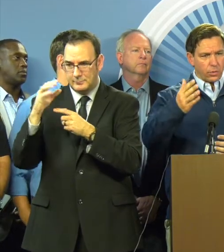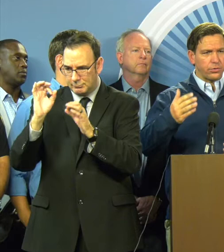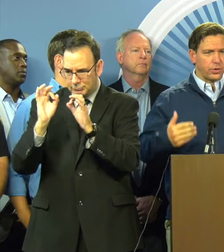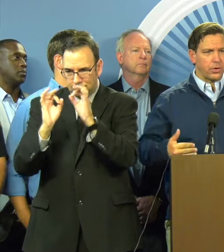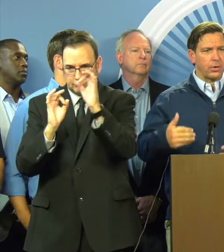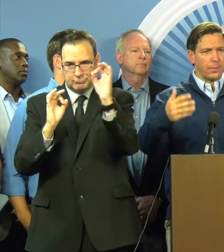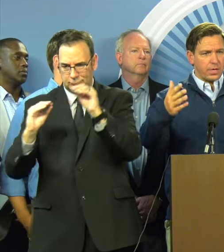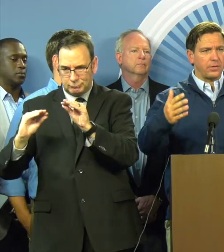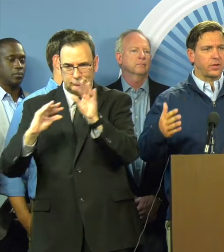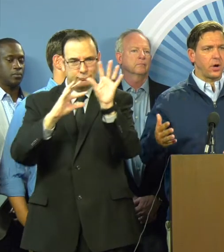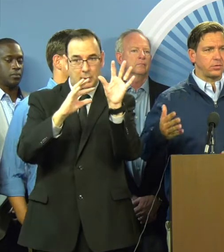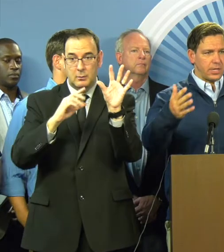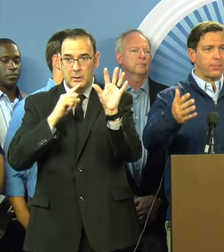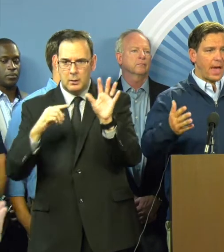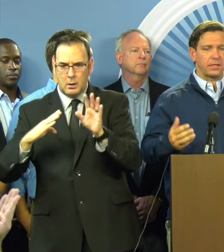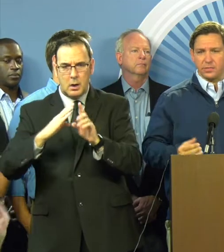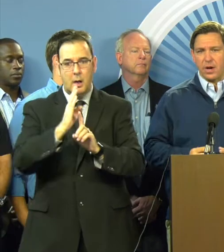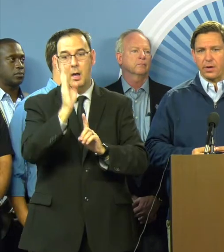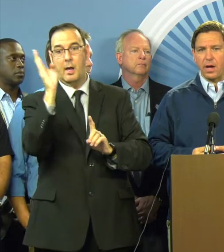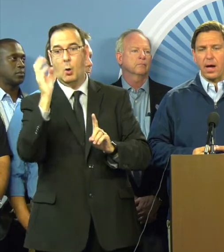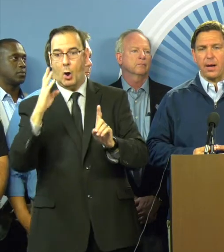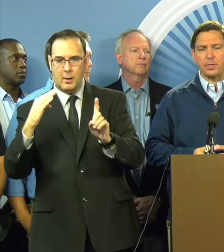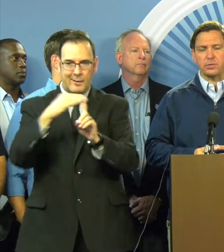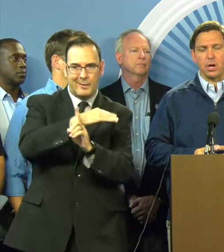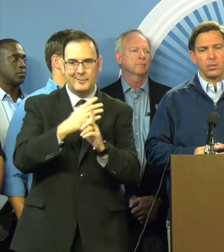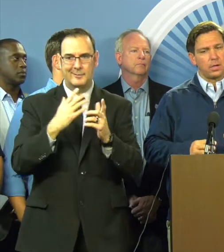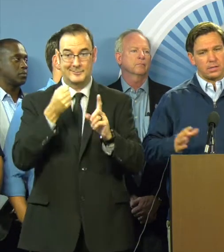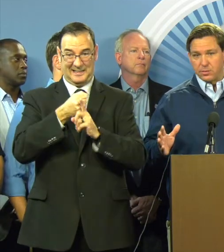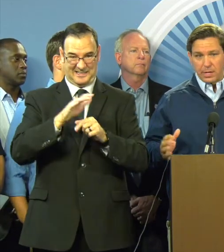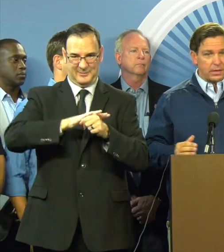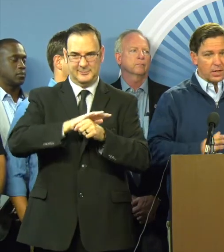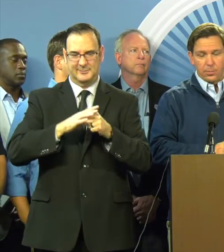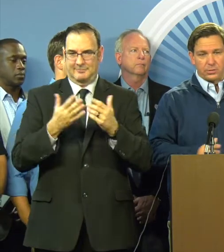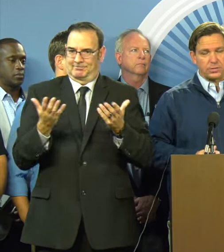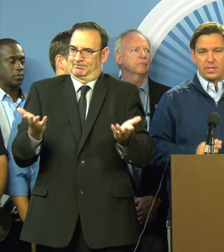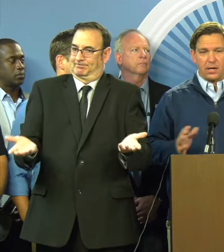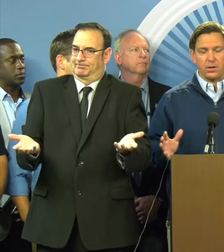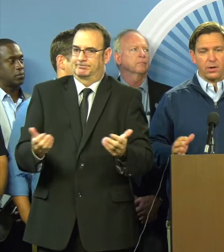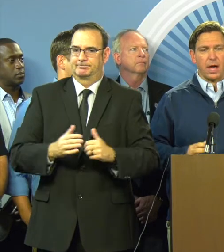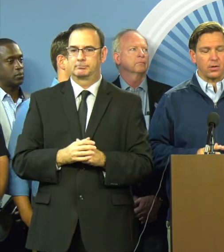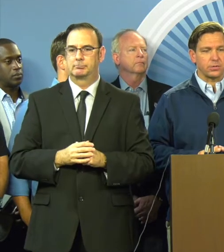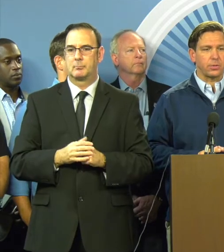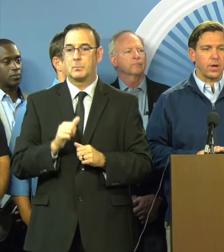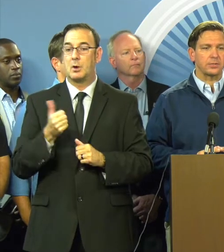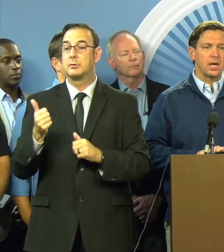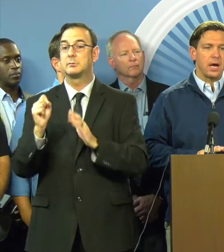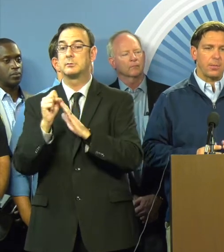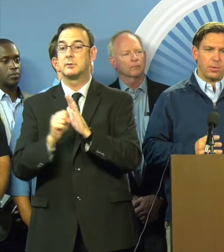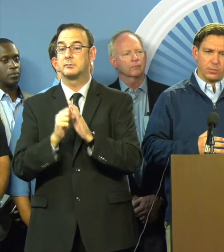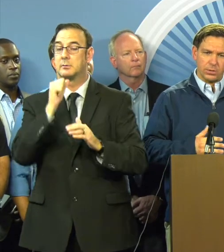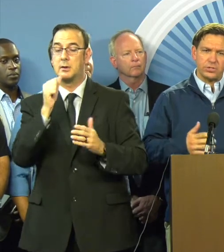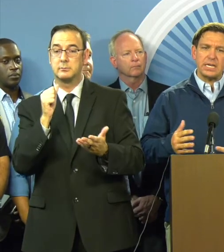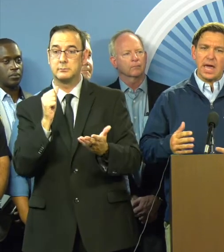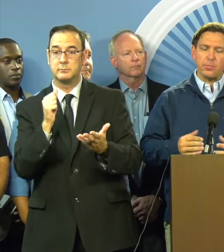a north turn up the East Coast, impacting this area. Doesn't mean the other parts of the state are not also at risk,